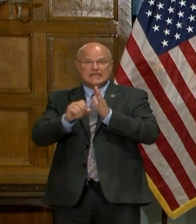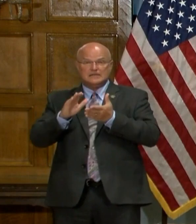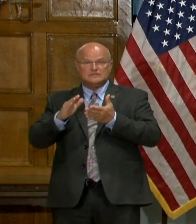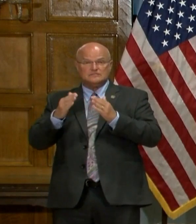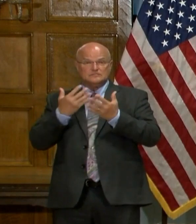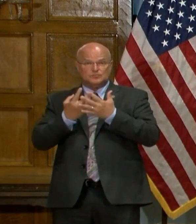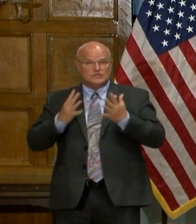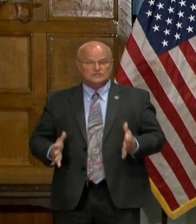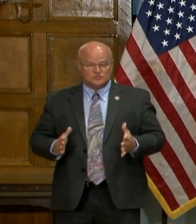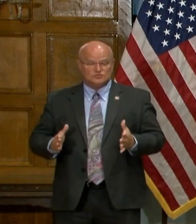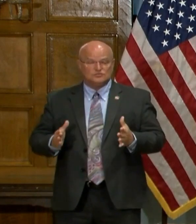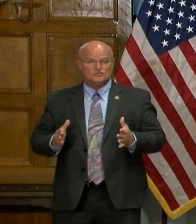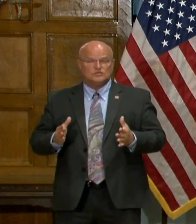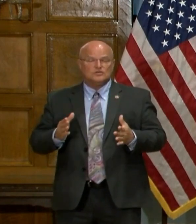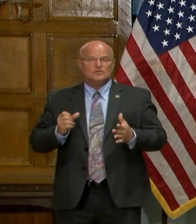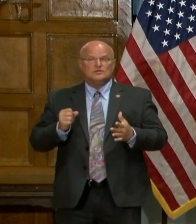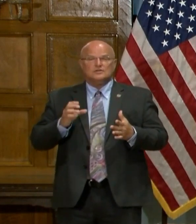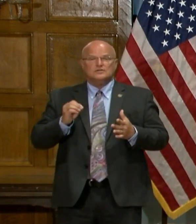prisoners.